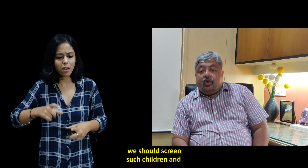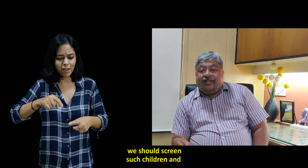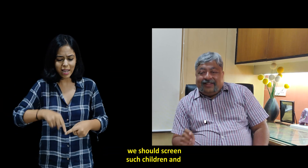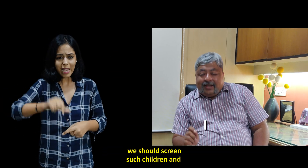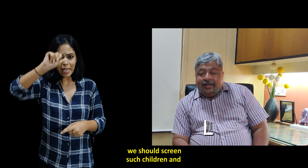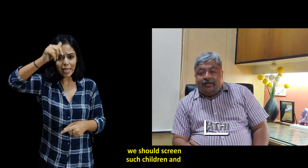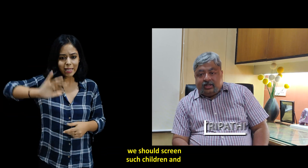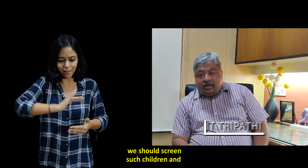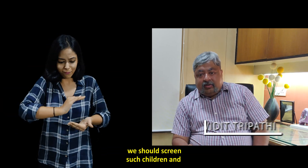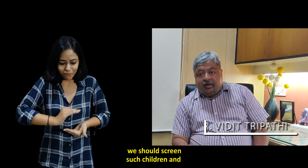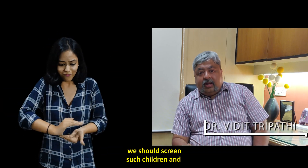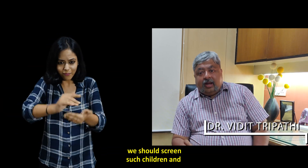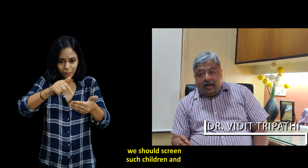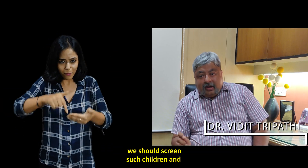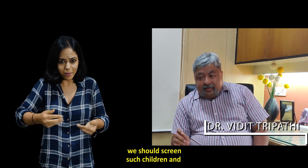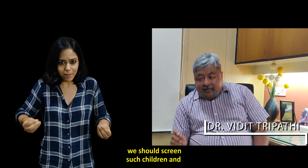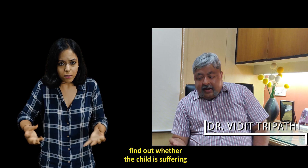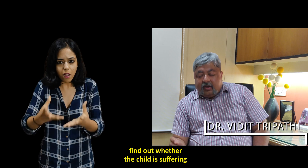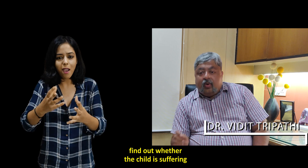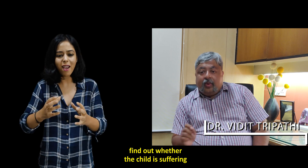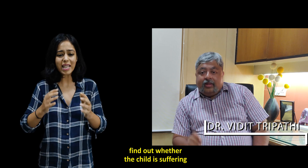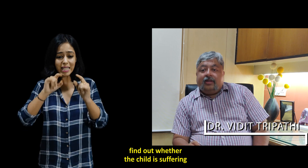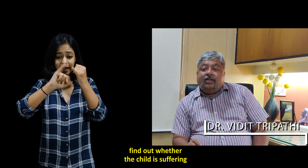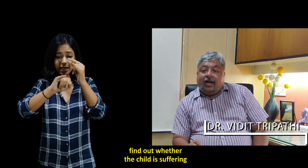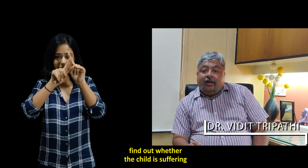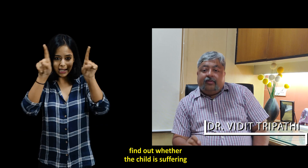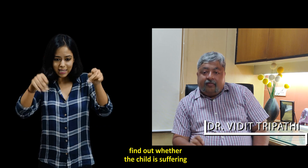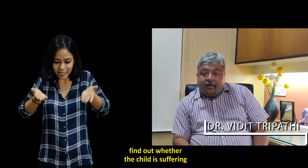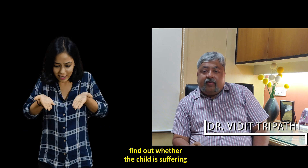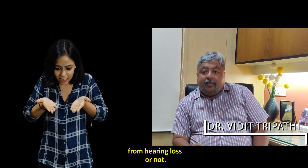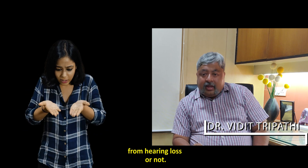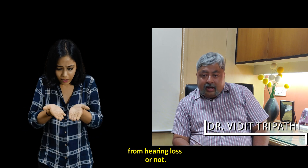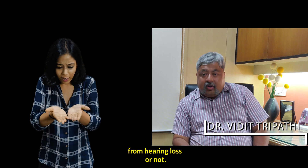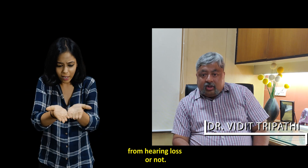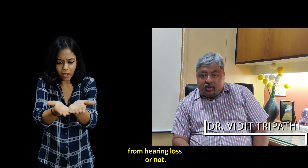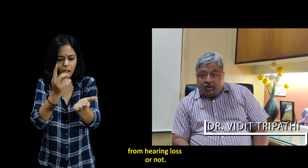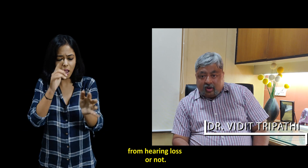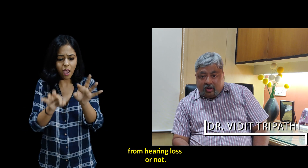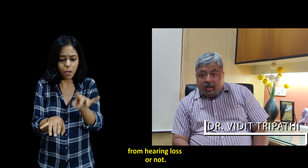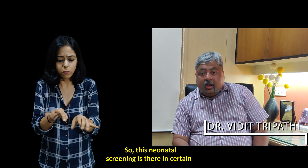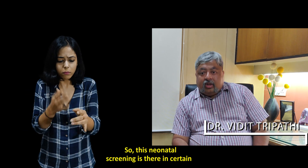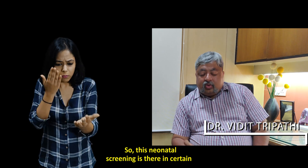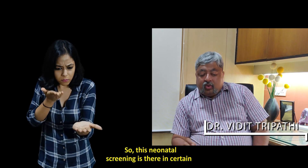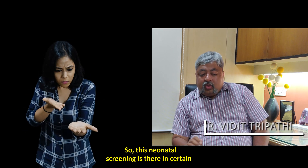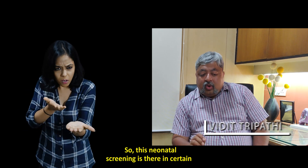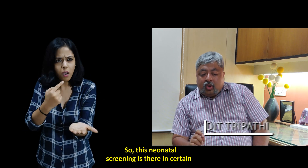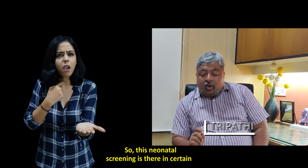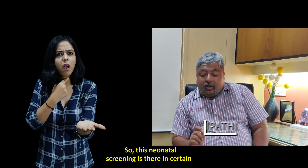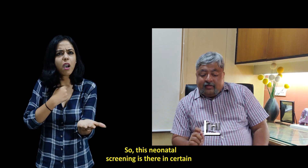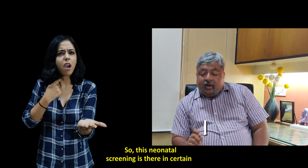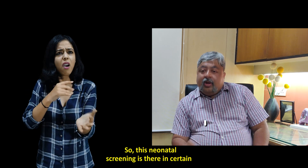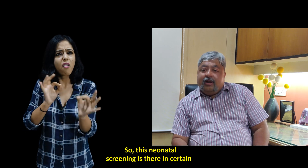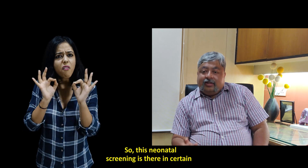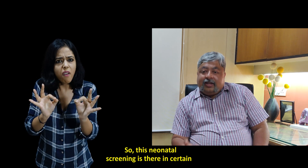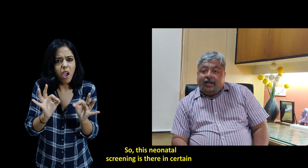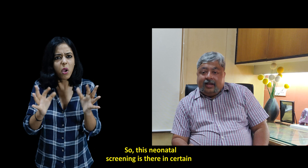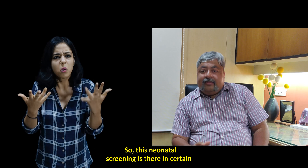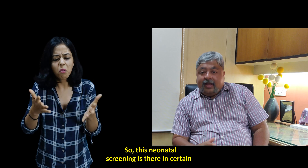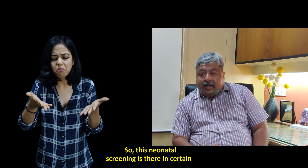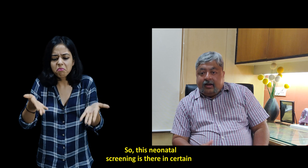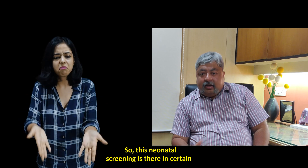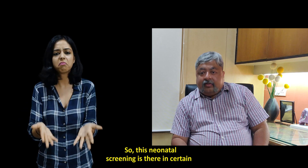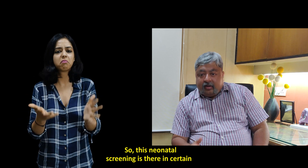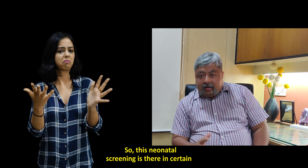we should screen such children and find out whether the child is suffering from hearing loss or not so this neonatal